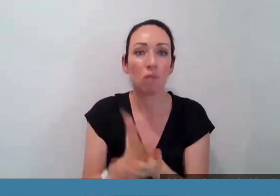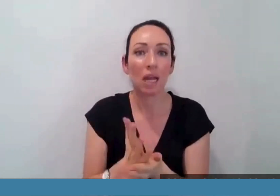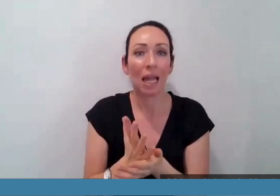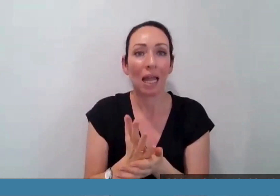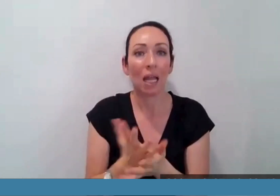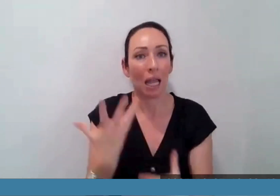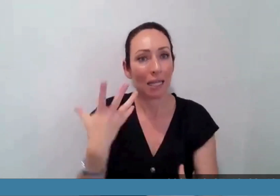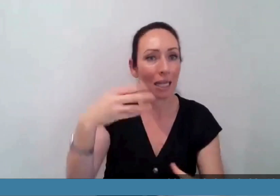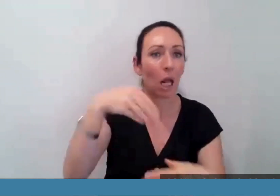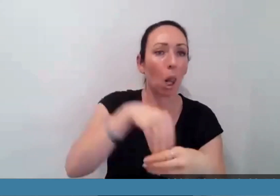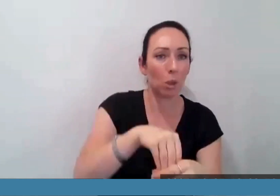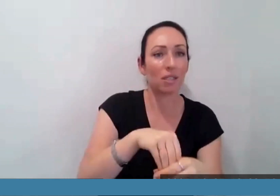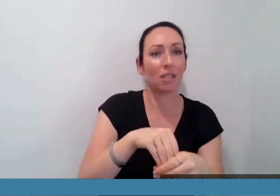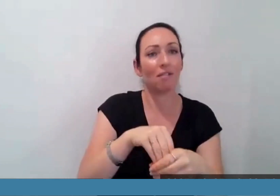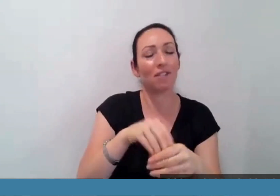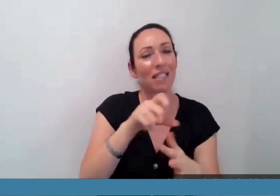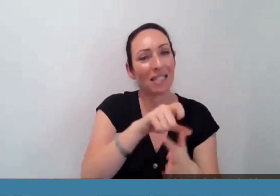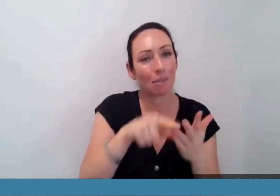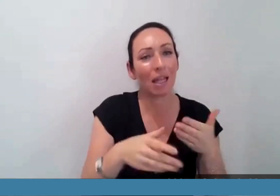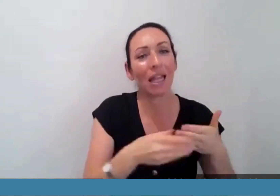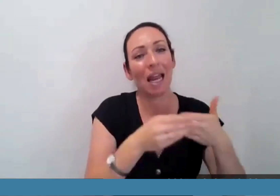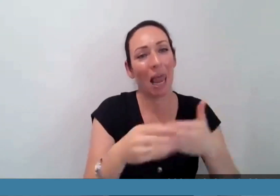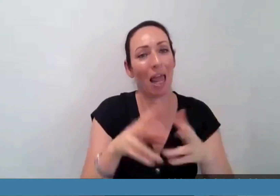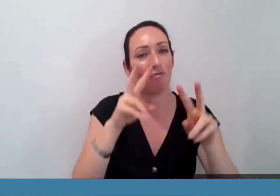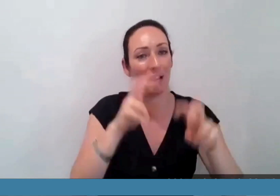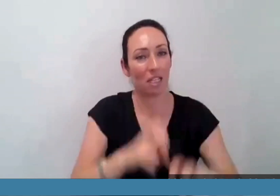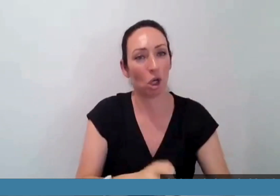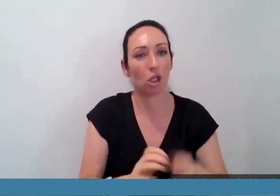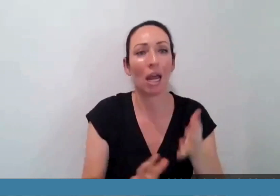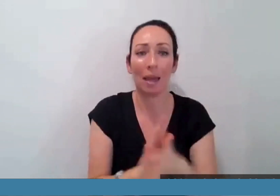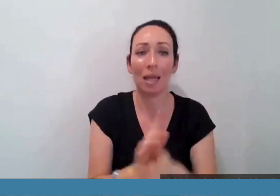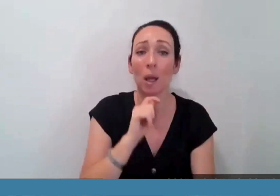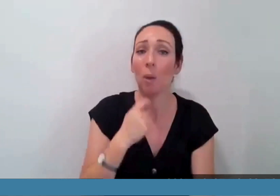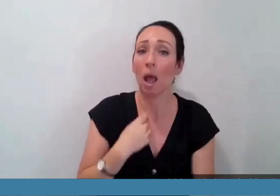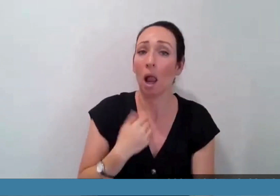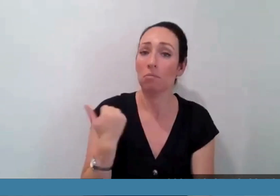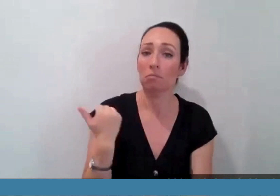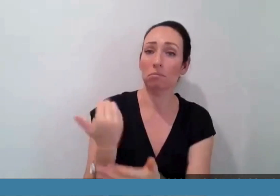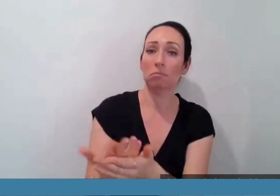research, and we do ask for clear justification for each item.